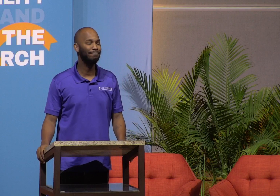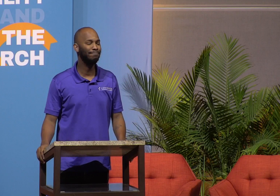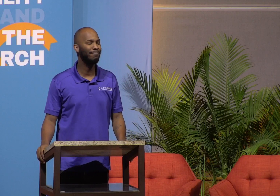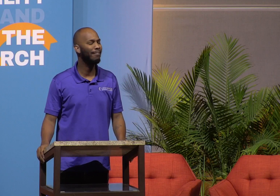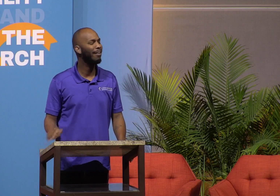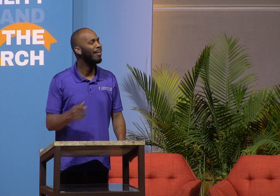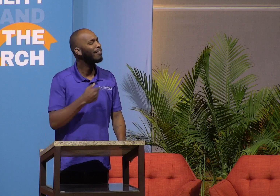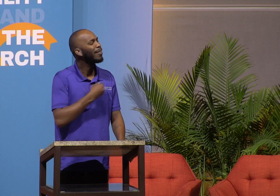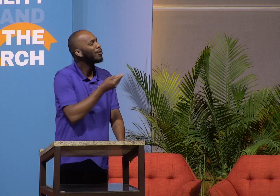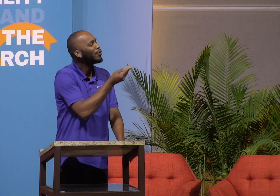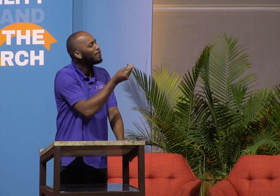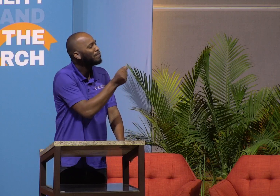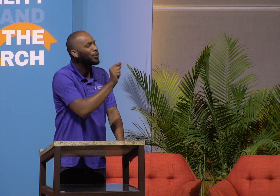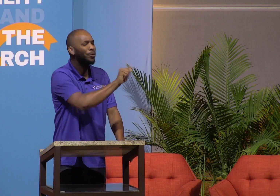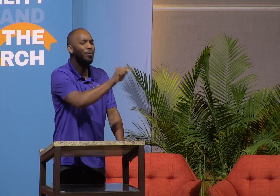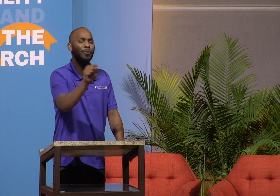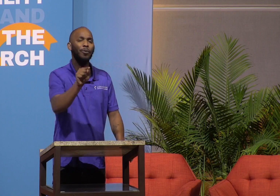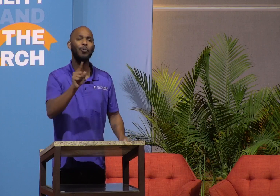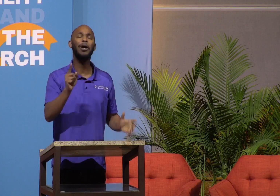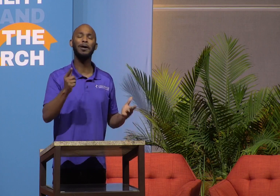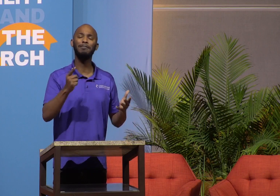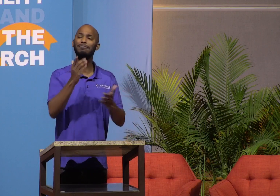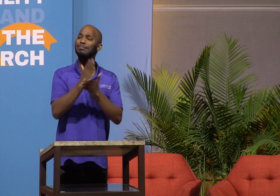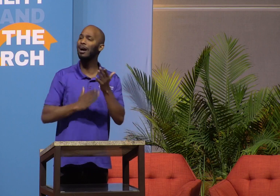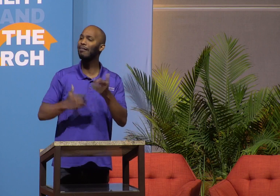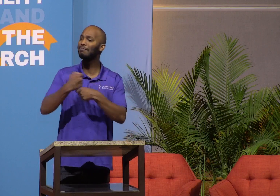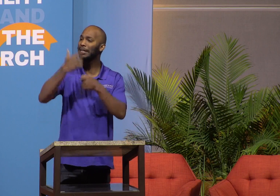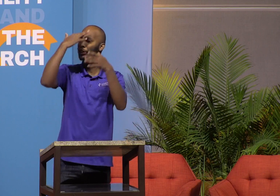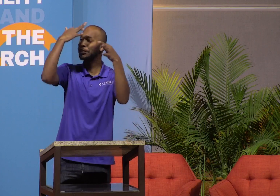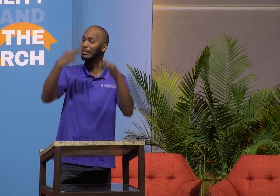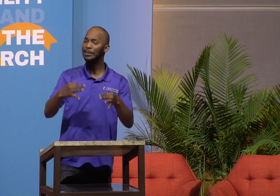gestures to actually build a relationship with them.